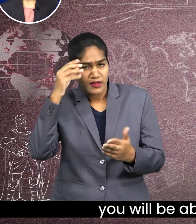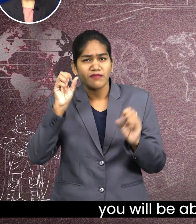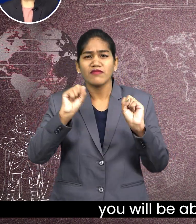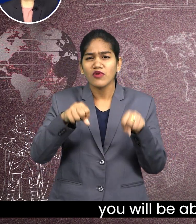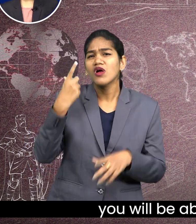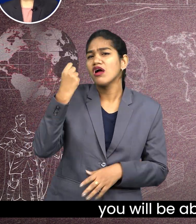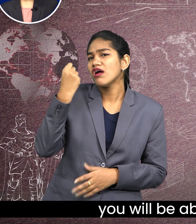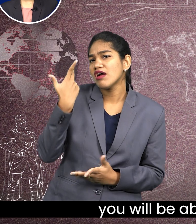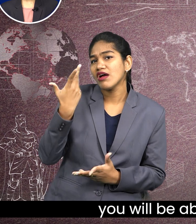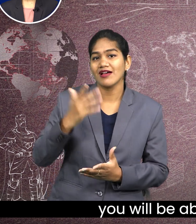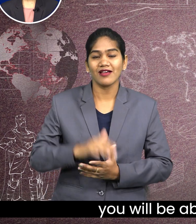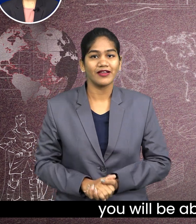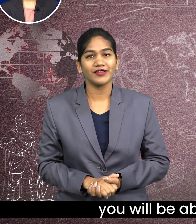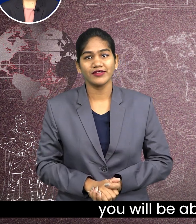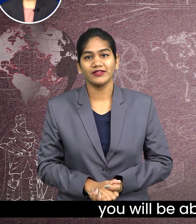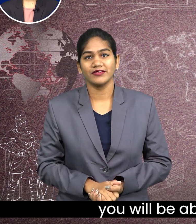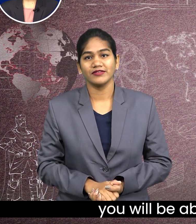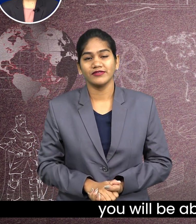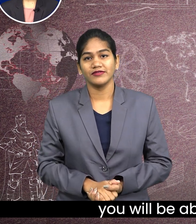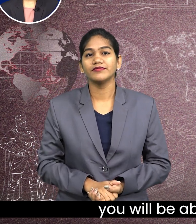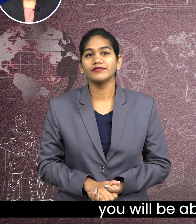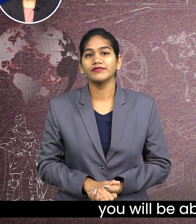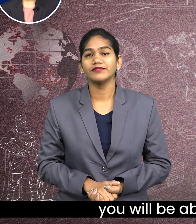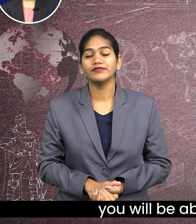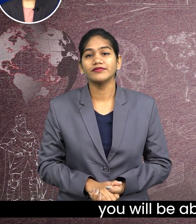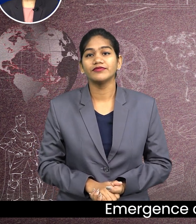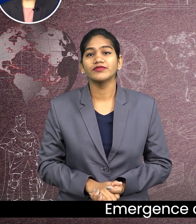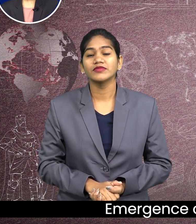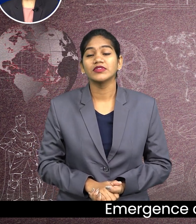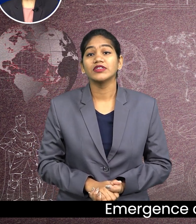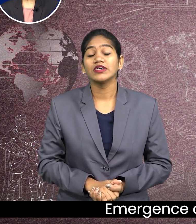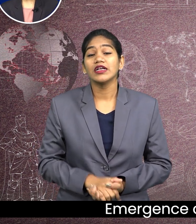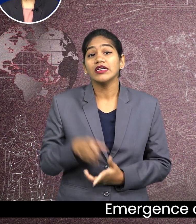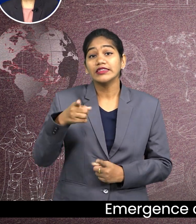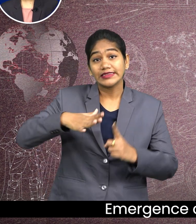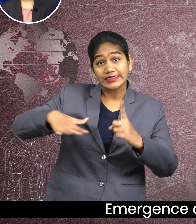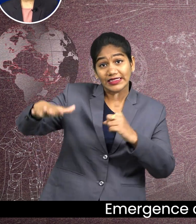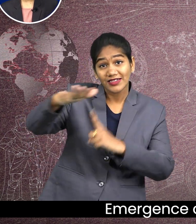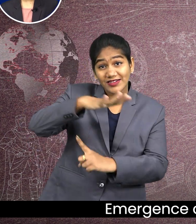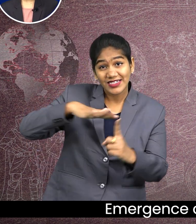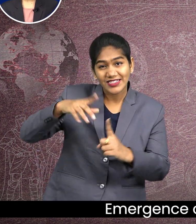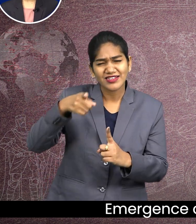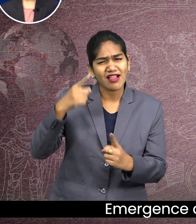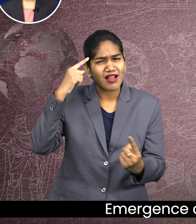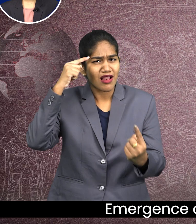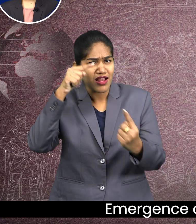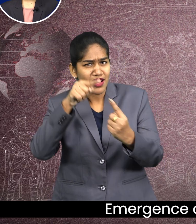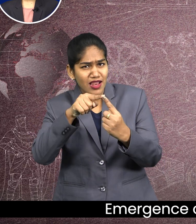understand about emergence of regional aspirations,